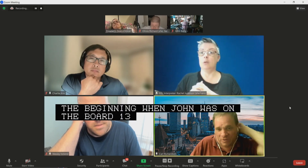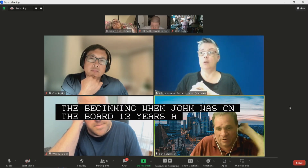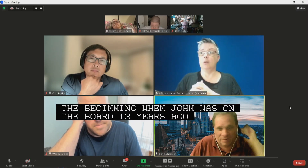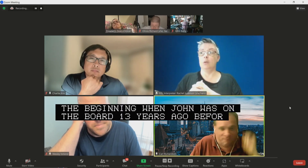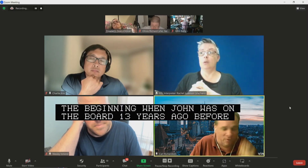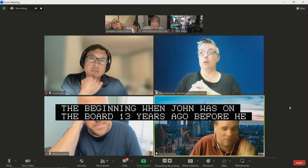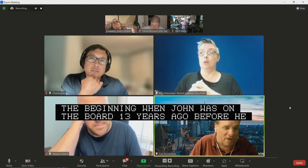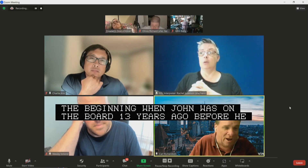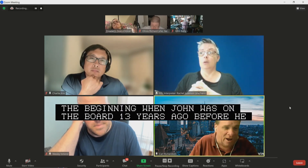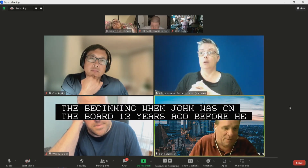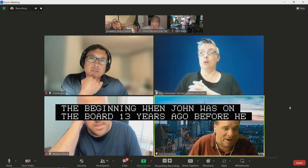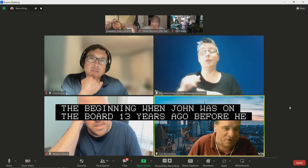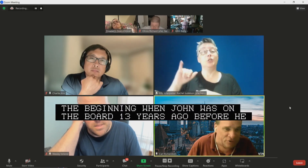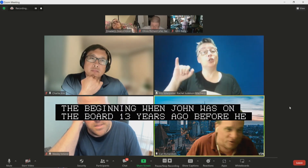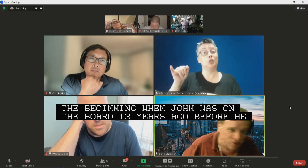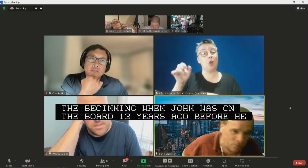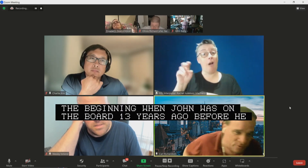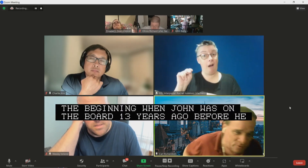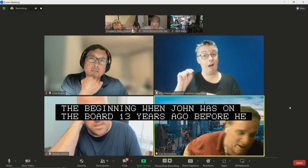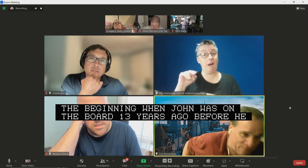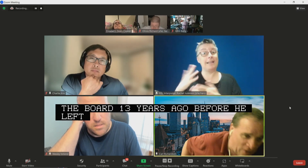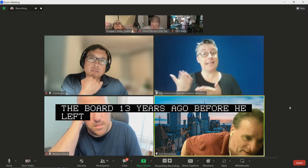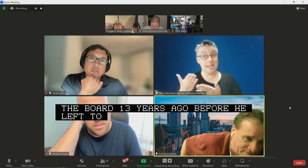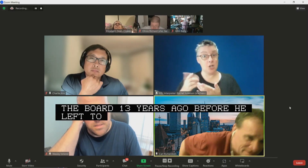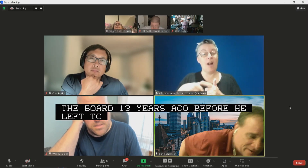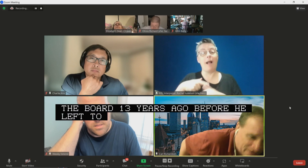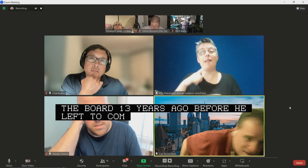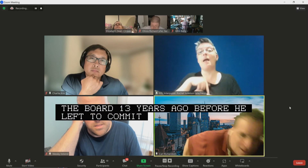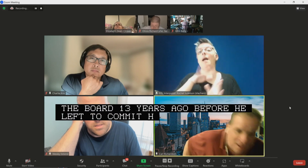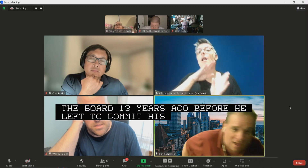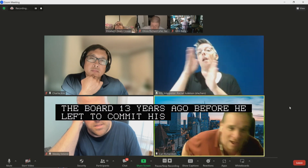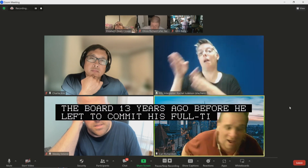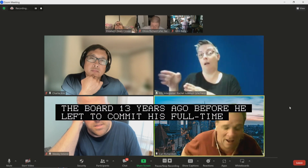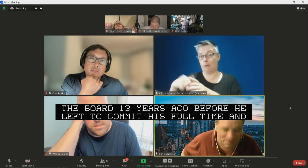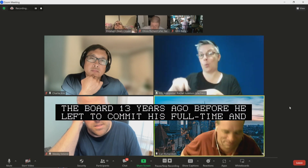commit his full time and energy to Second Thought.